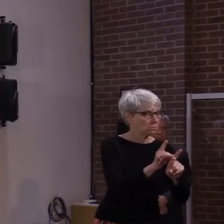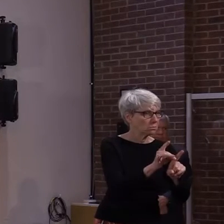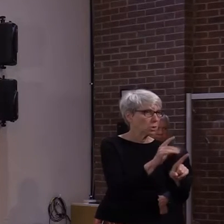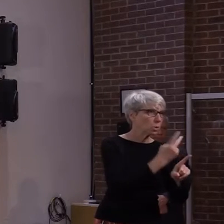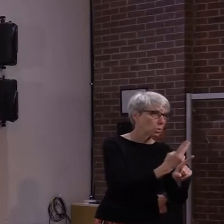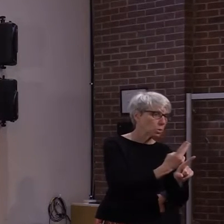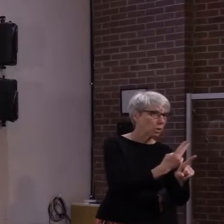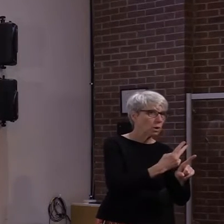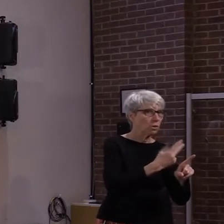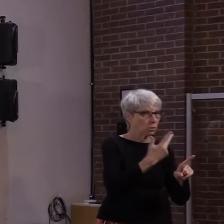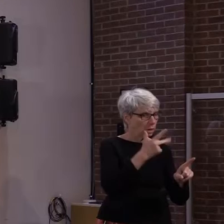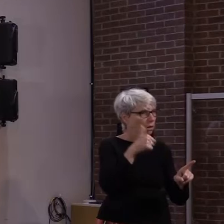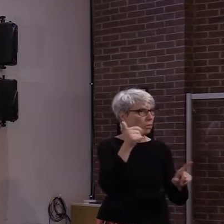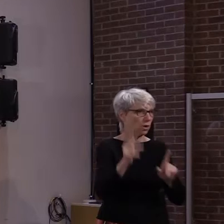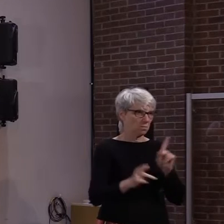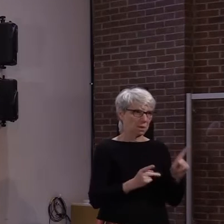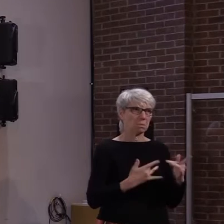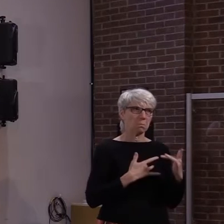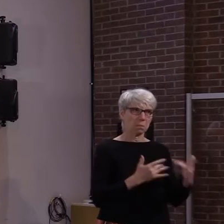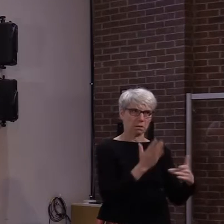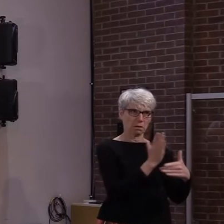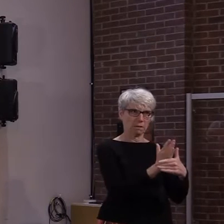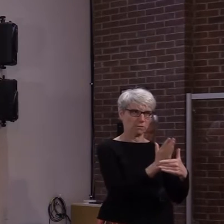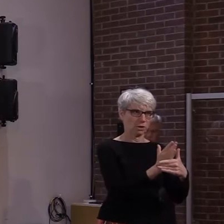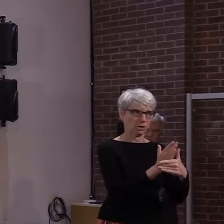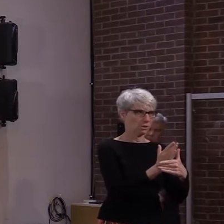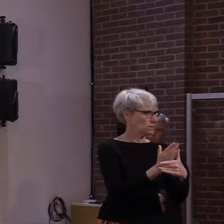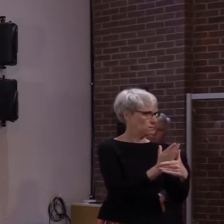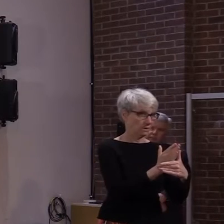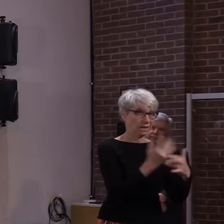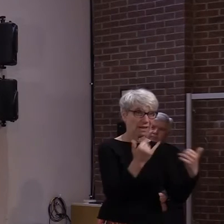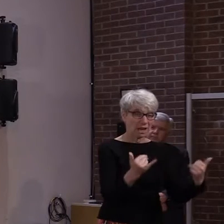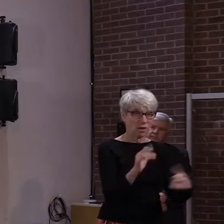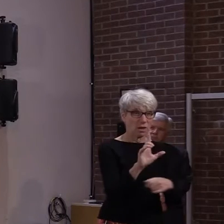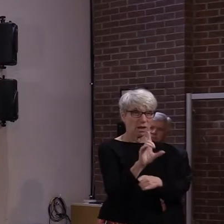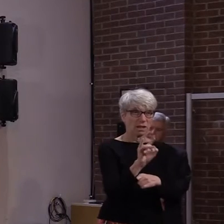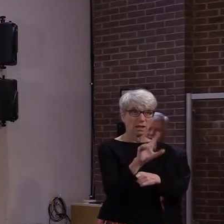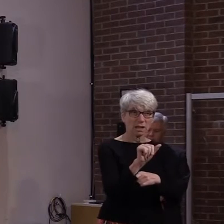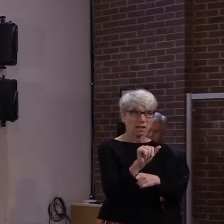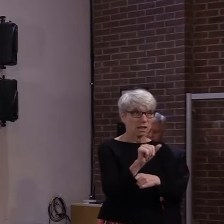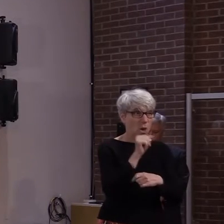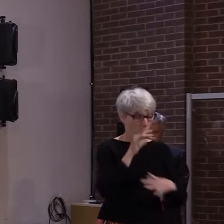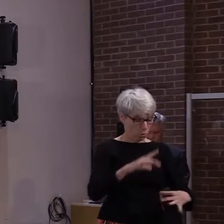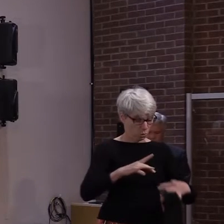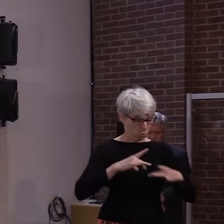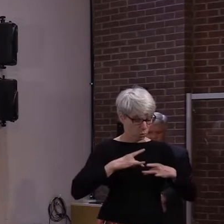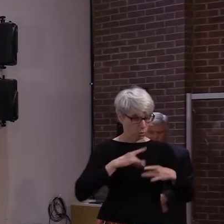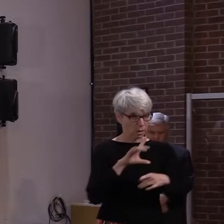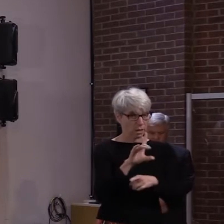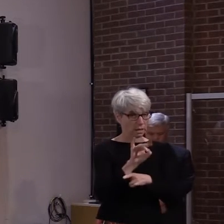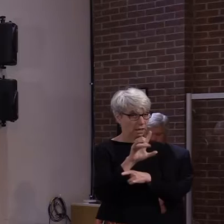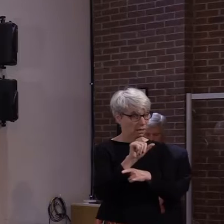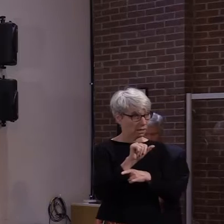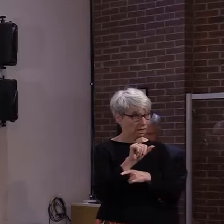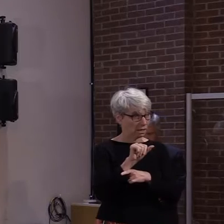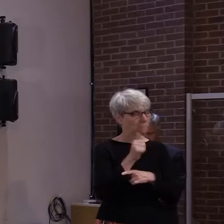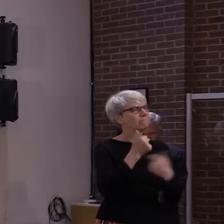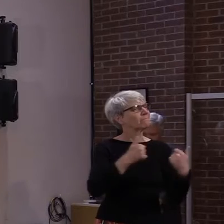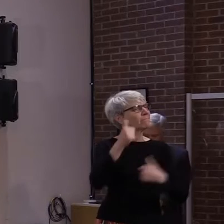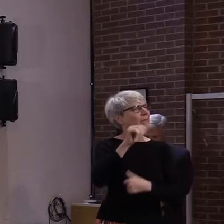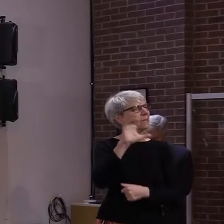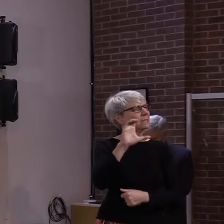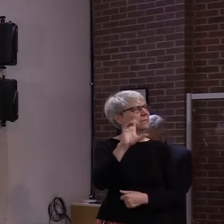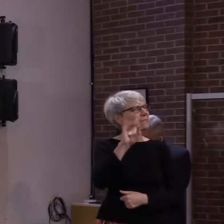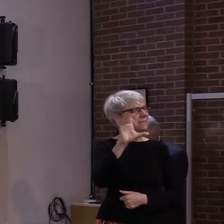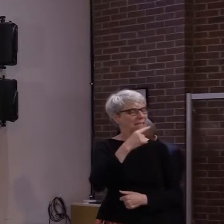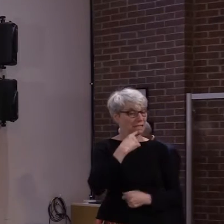sometimes three others. With the Delta variant, by contrast, the CDC estimates on average each